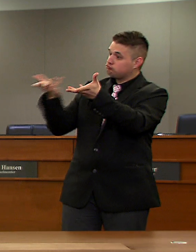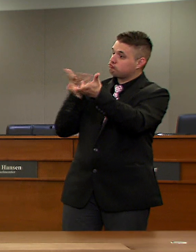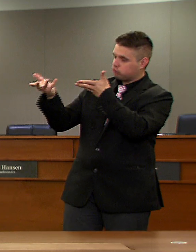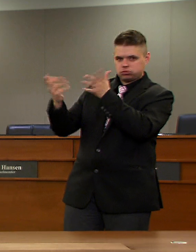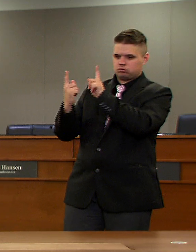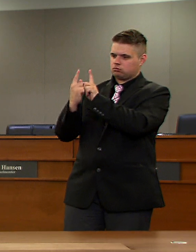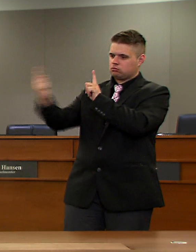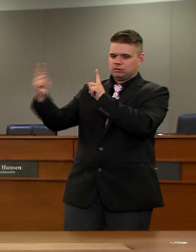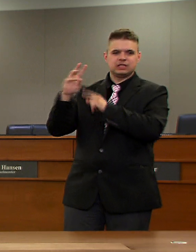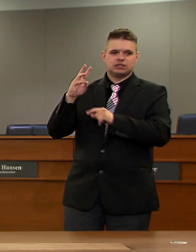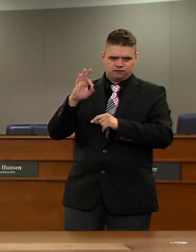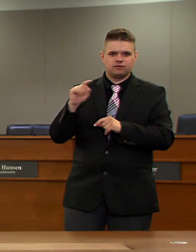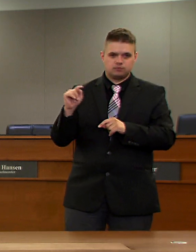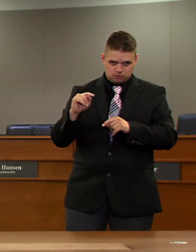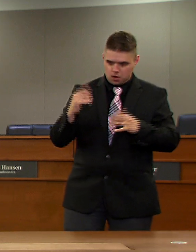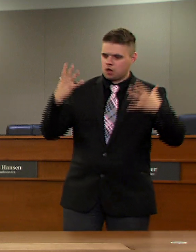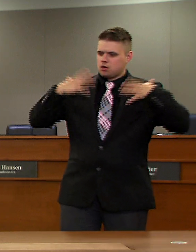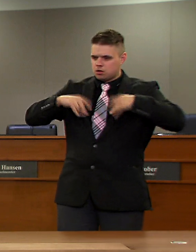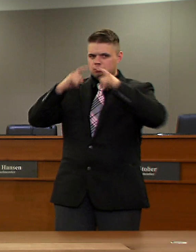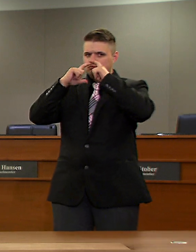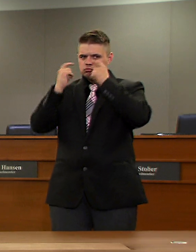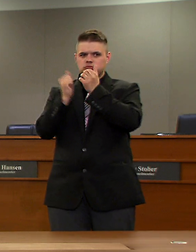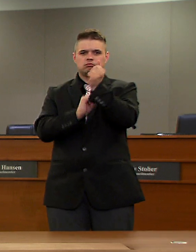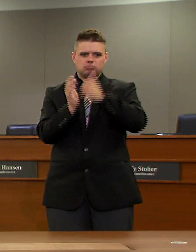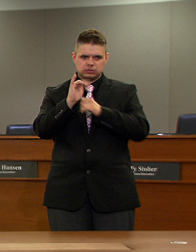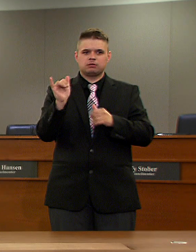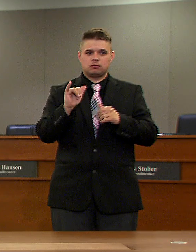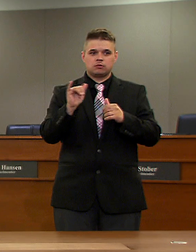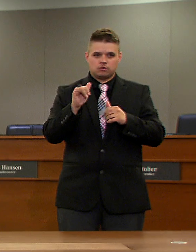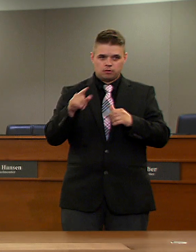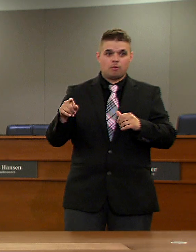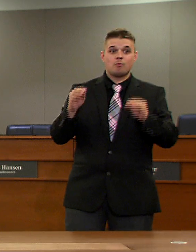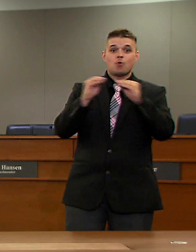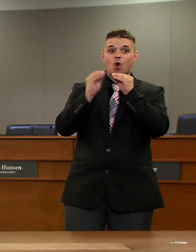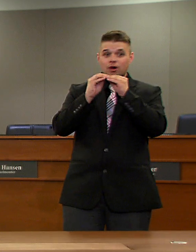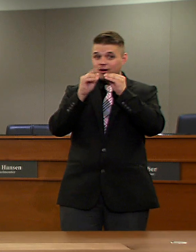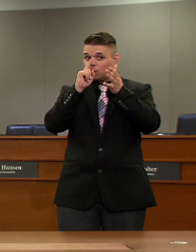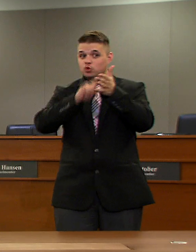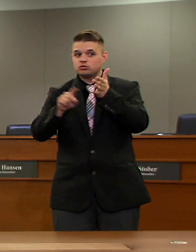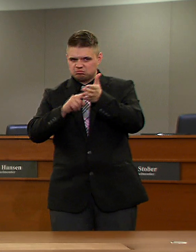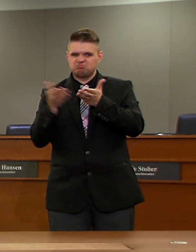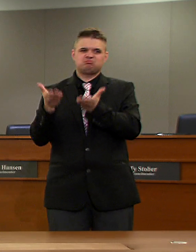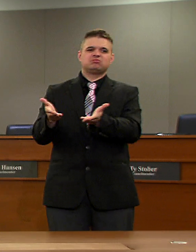from the city can be found on the city's website.